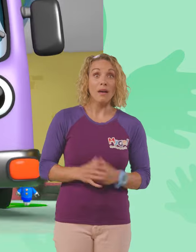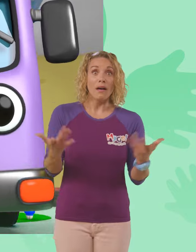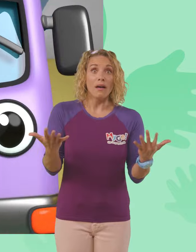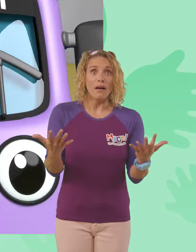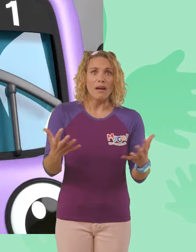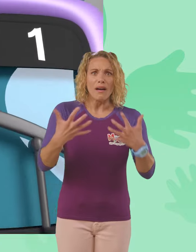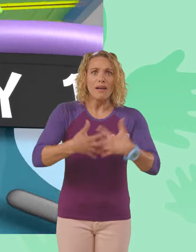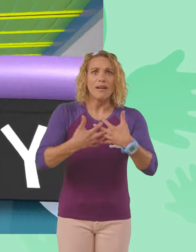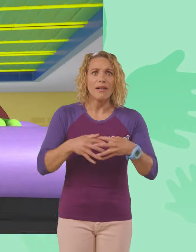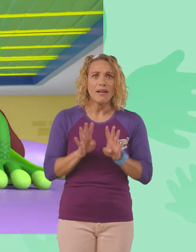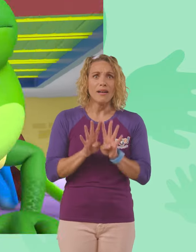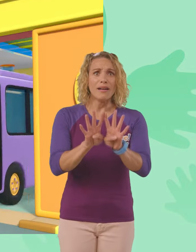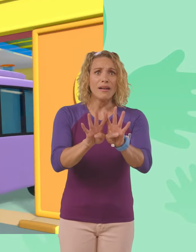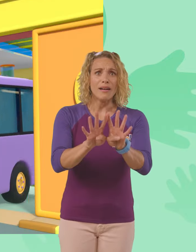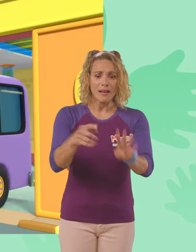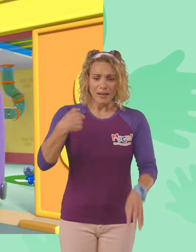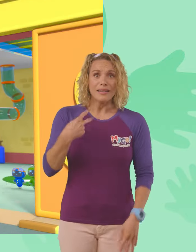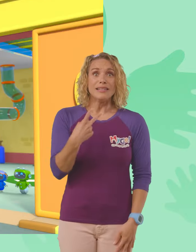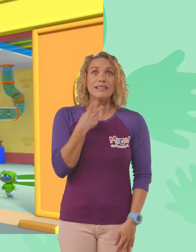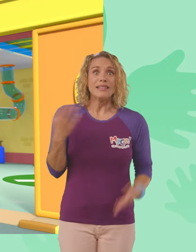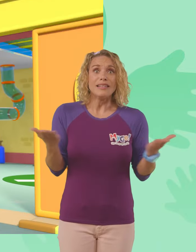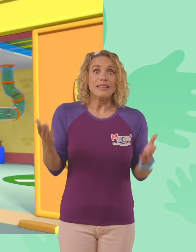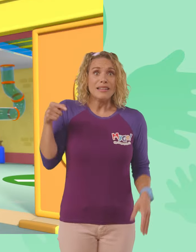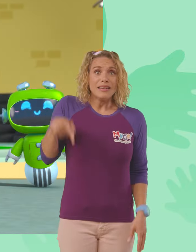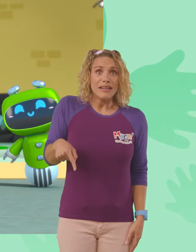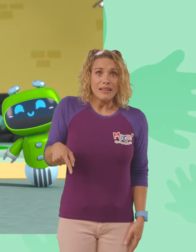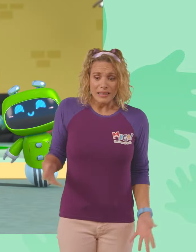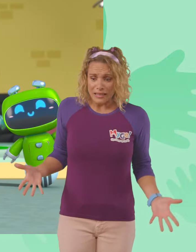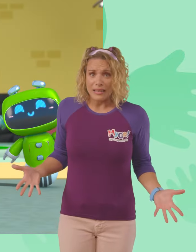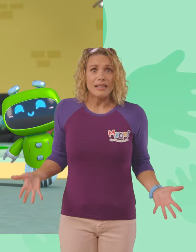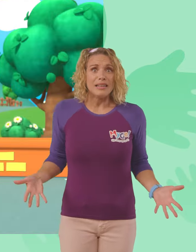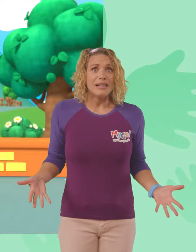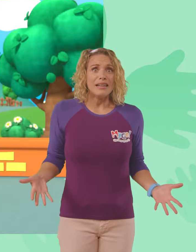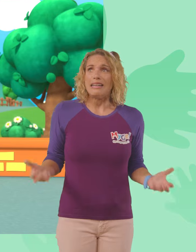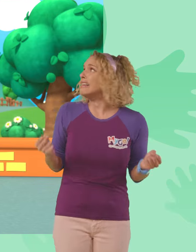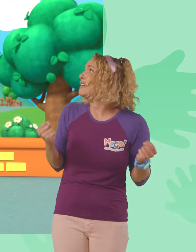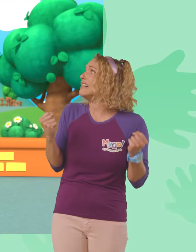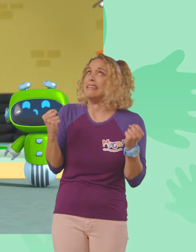Wait! Mechanicals! I'm still up here!